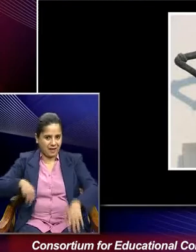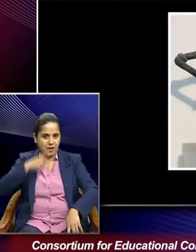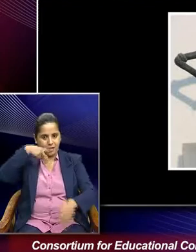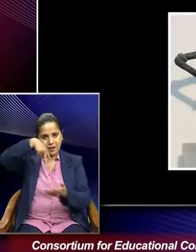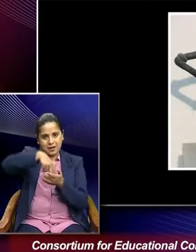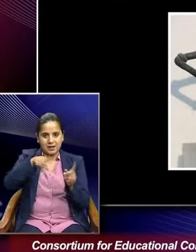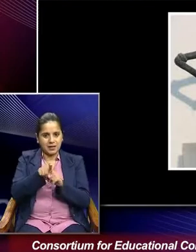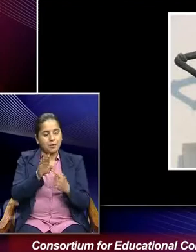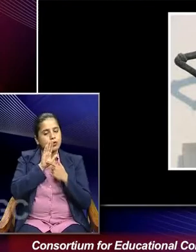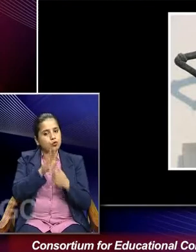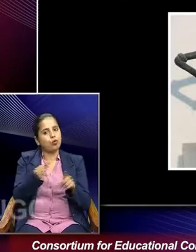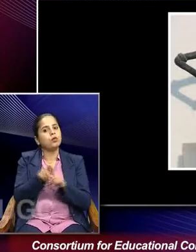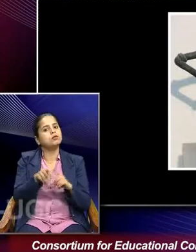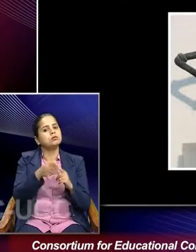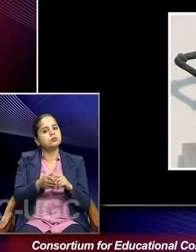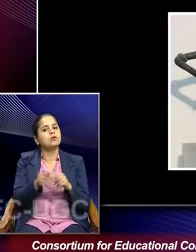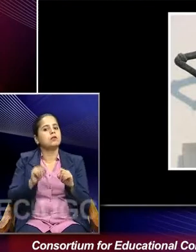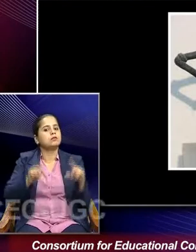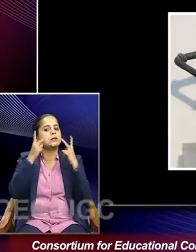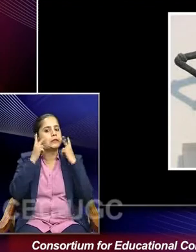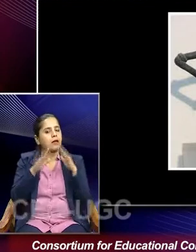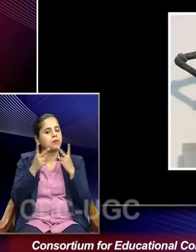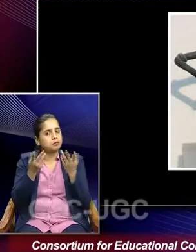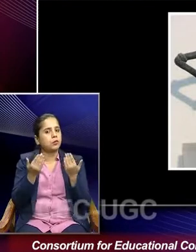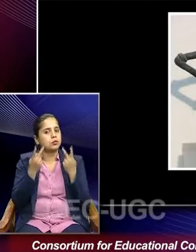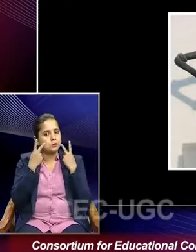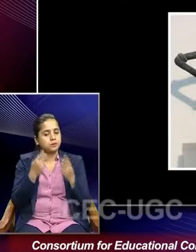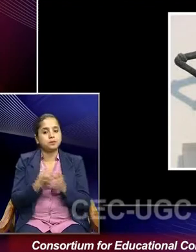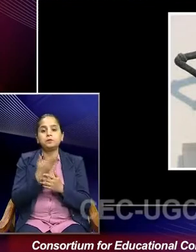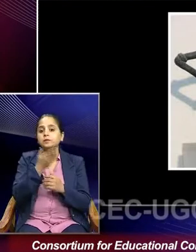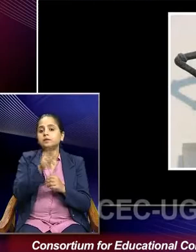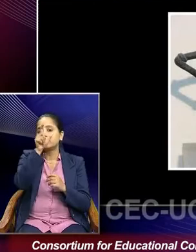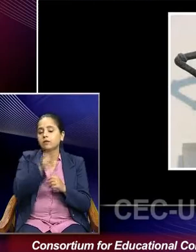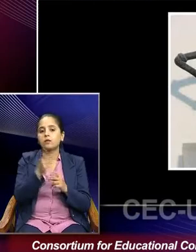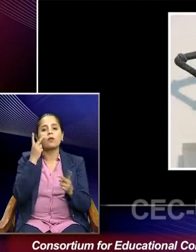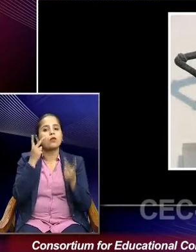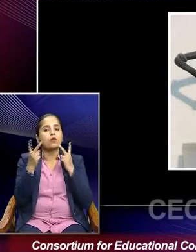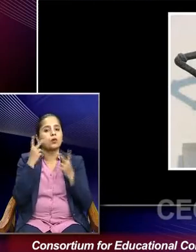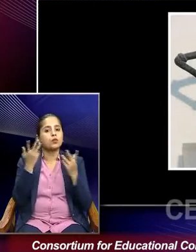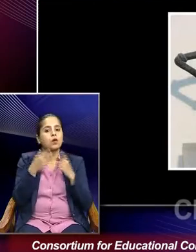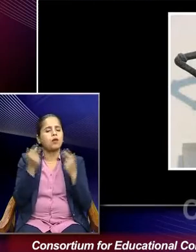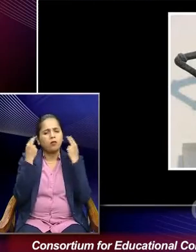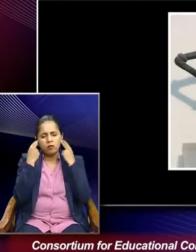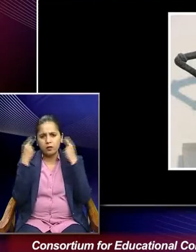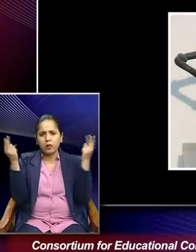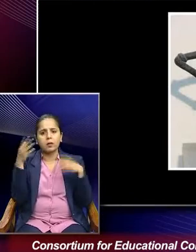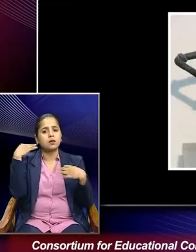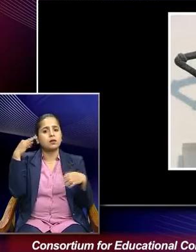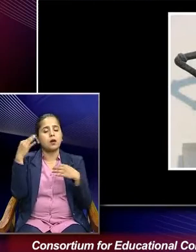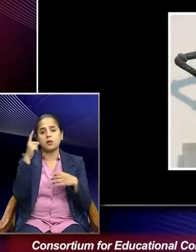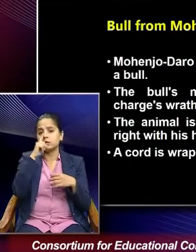that is being shared on the screen. This is the visual of the famous dancing